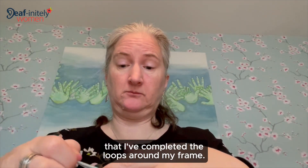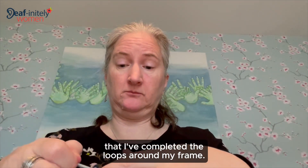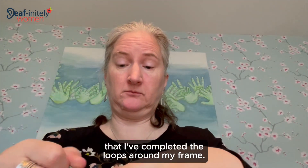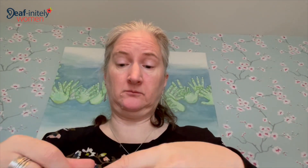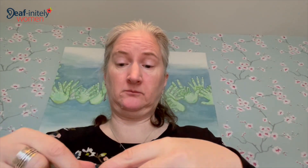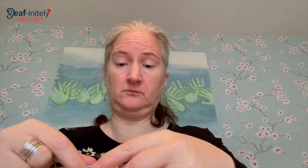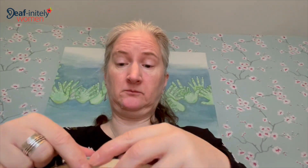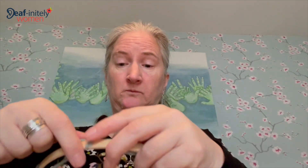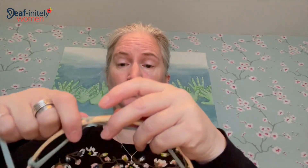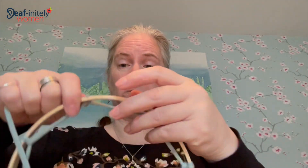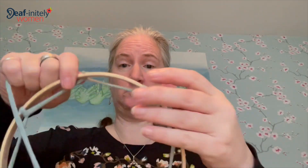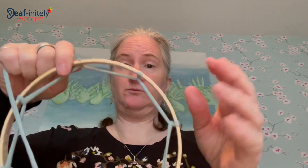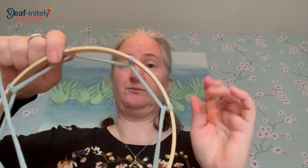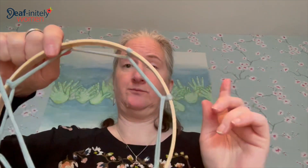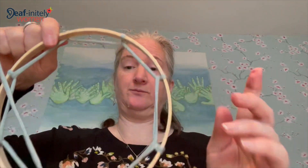frame.